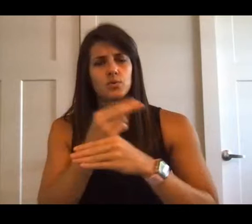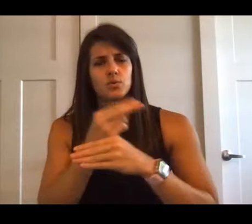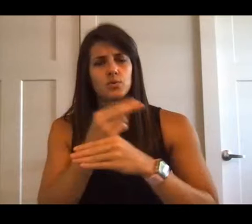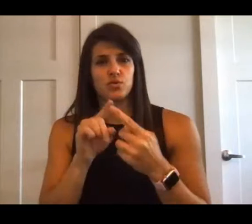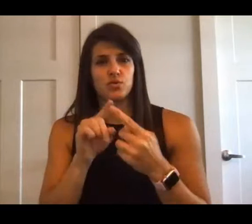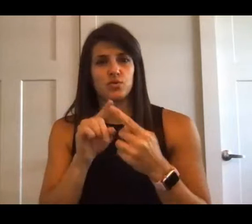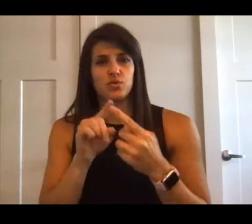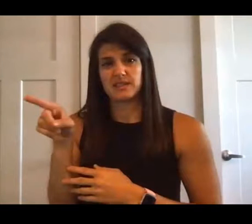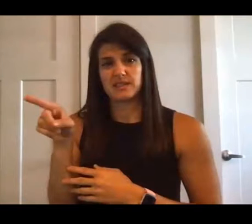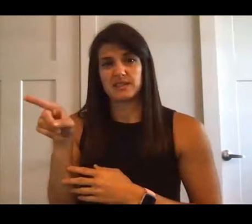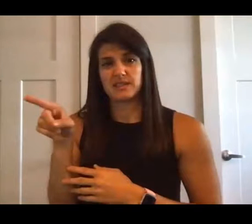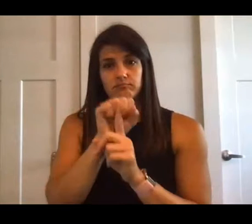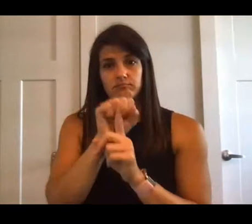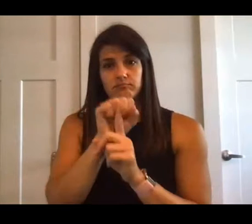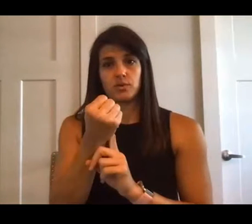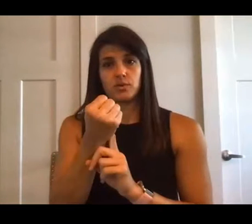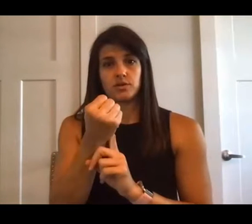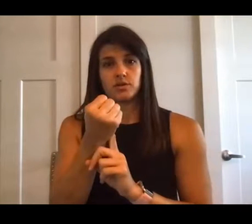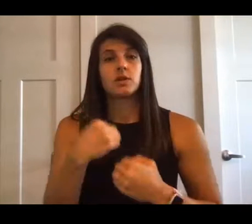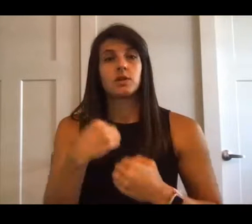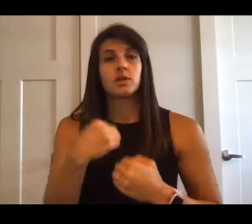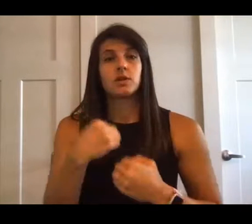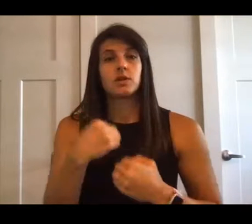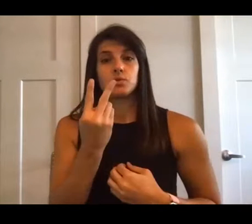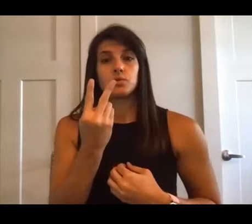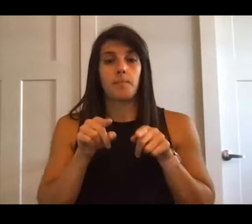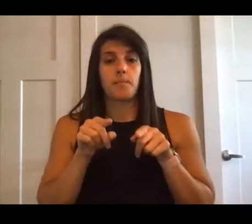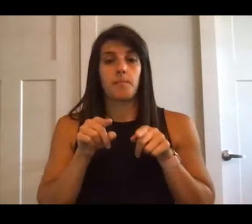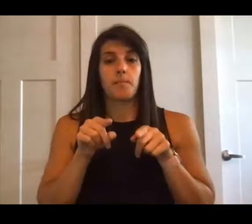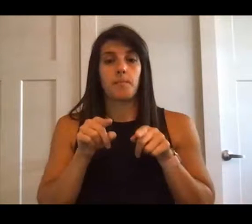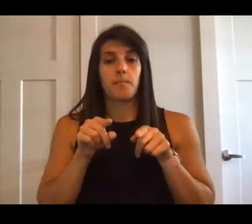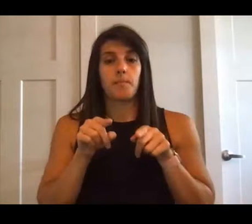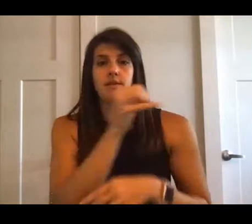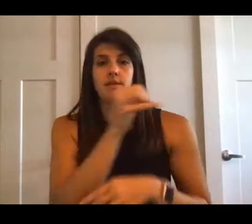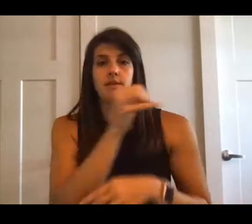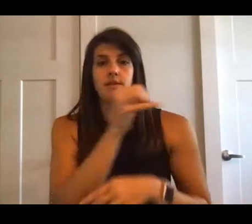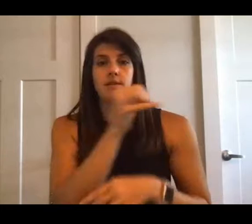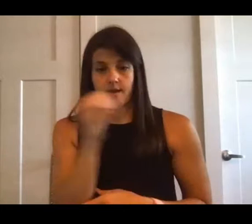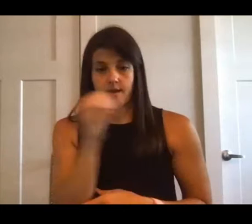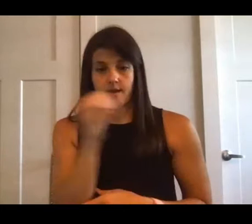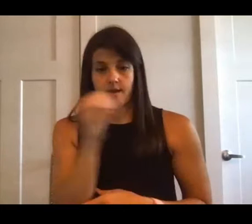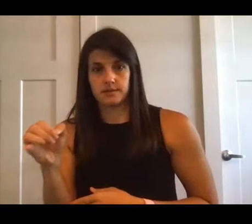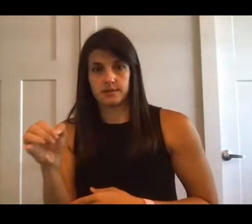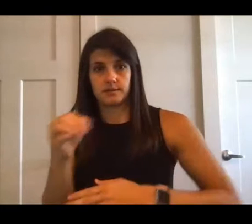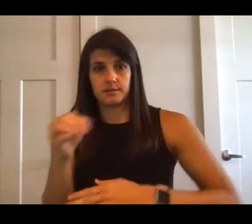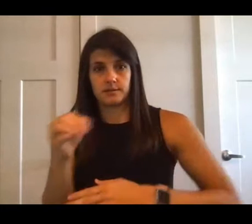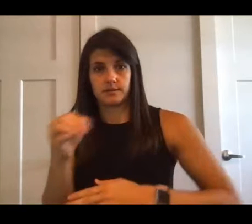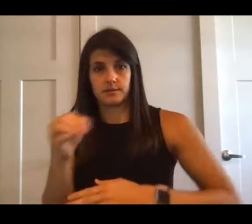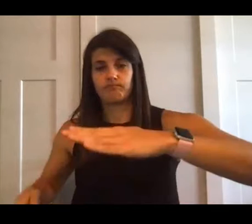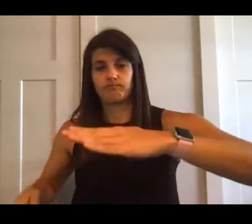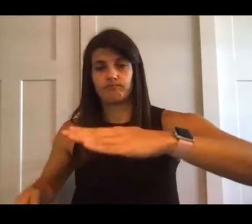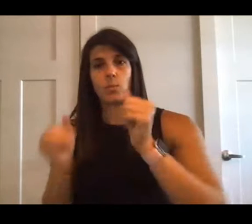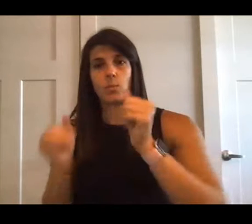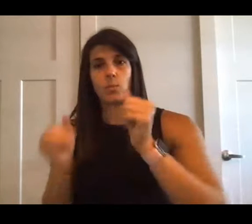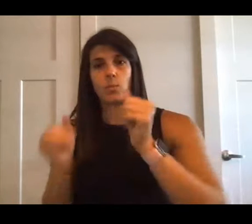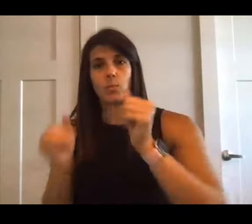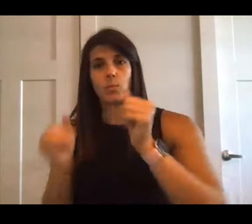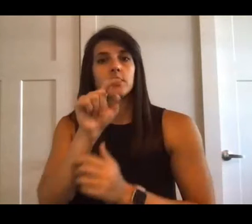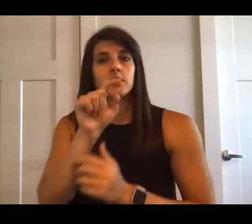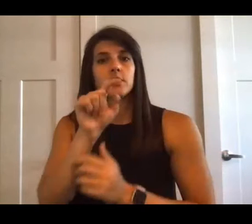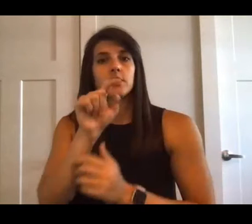where we have two parallel lines cut by a transversal. So I have two